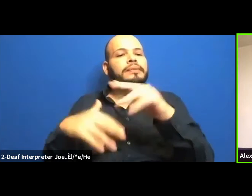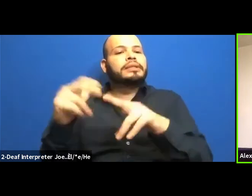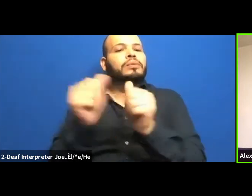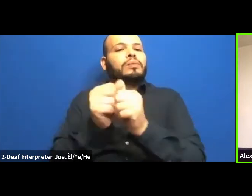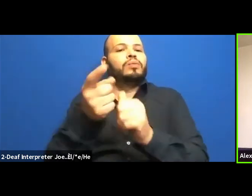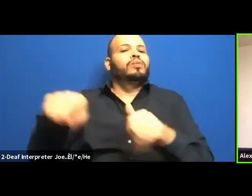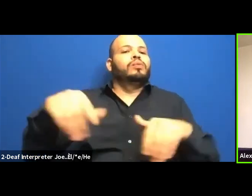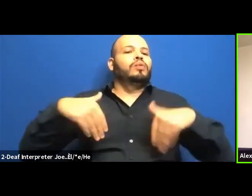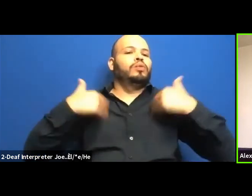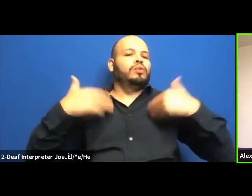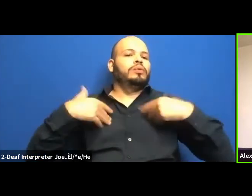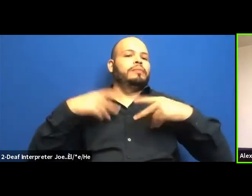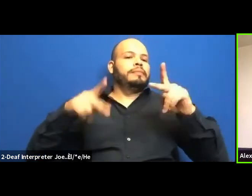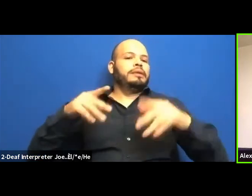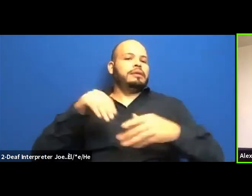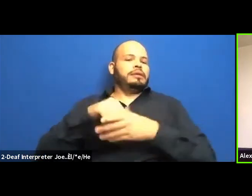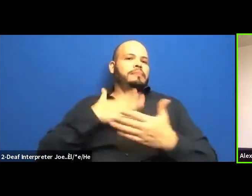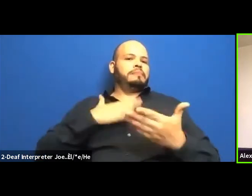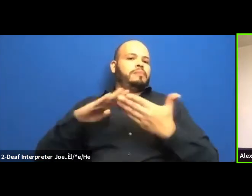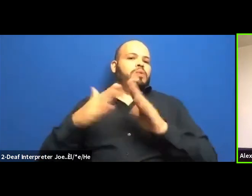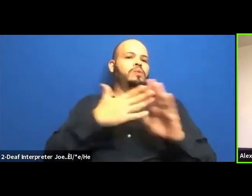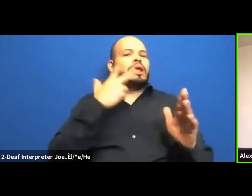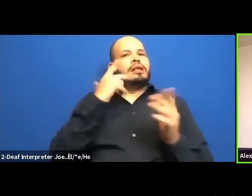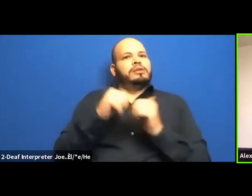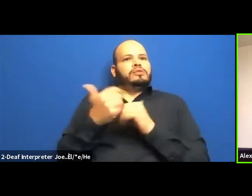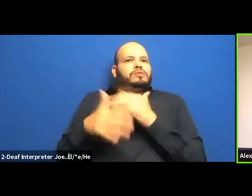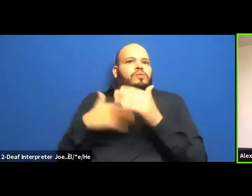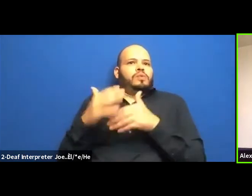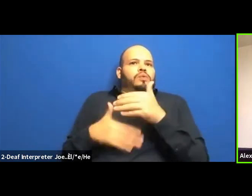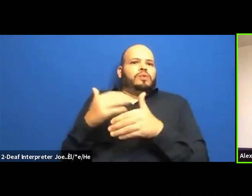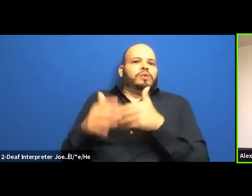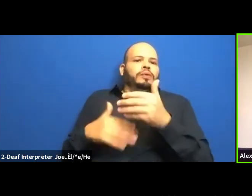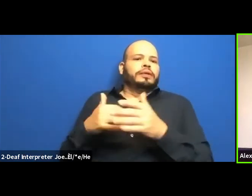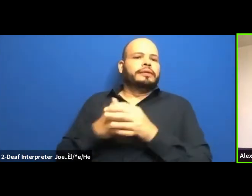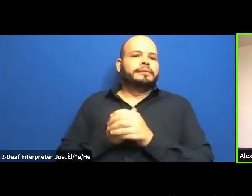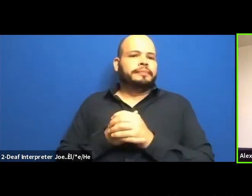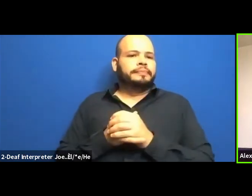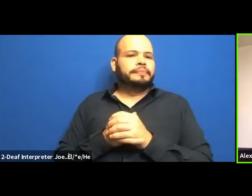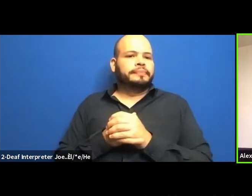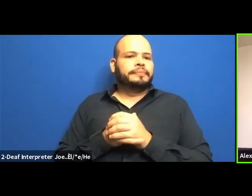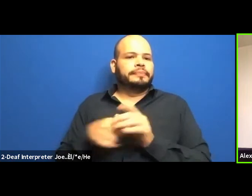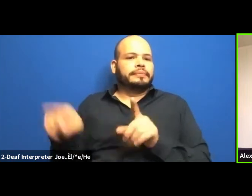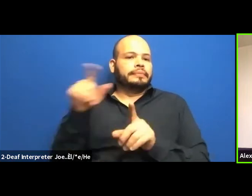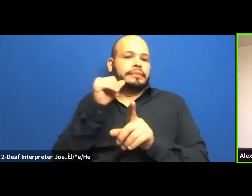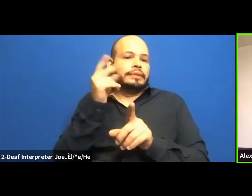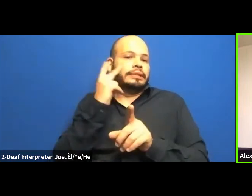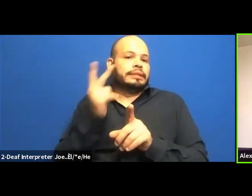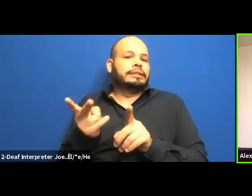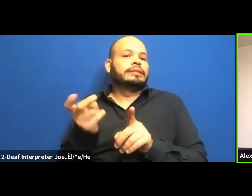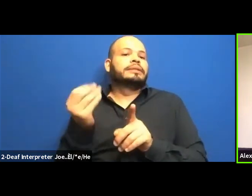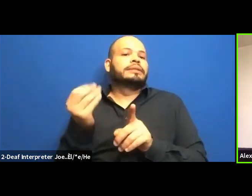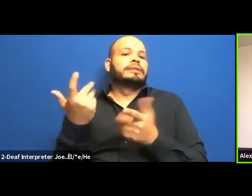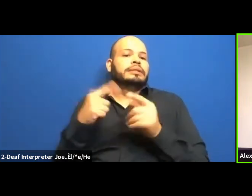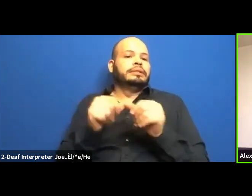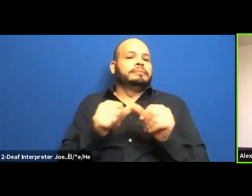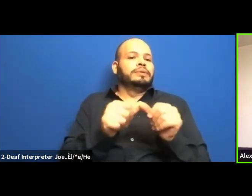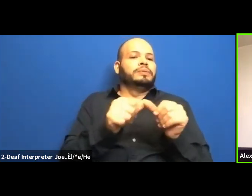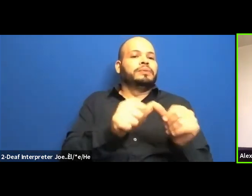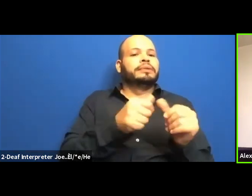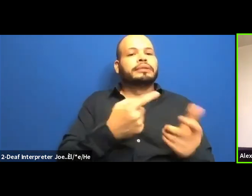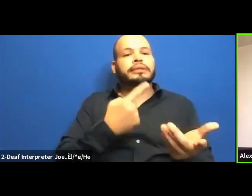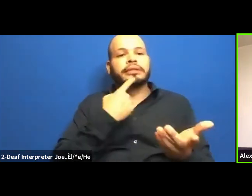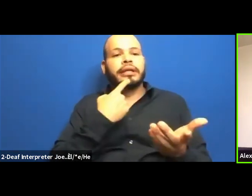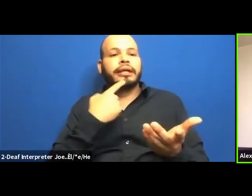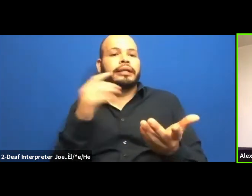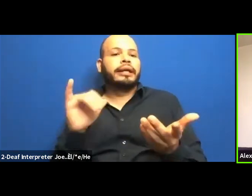that's what I'm saying, just giving that little bit more effort where it's always needed to be able to build more